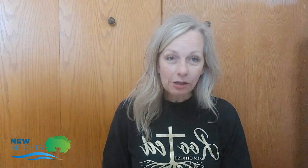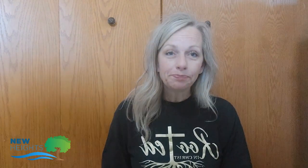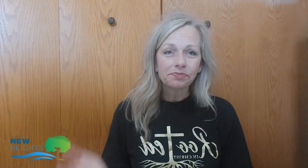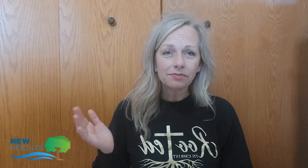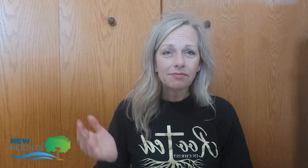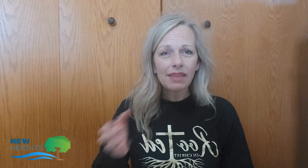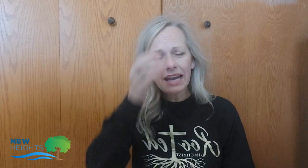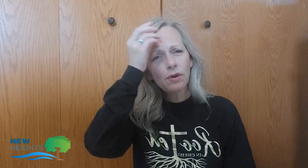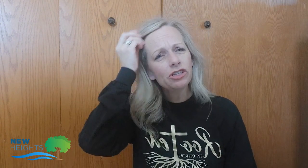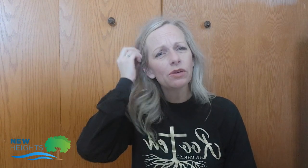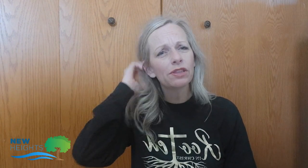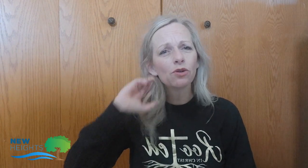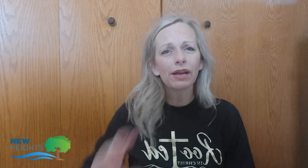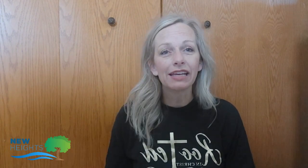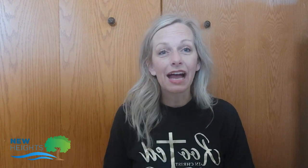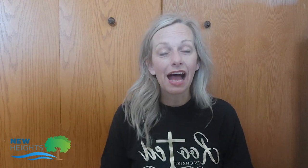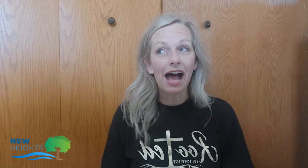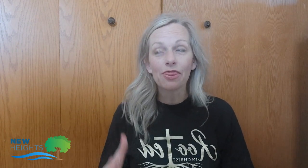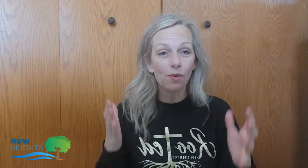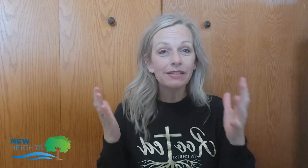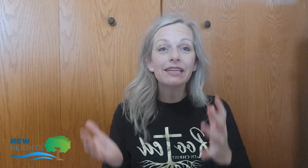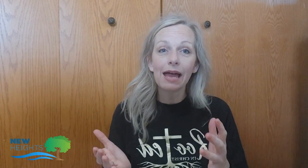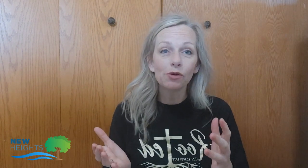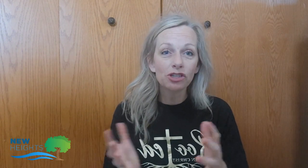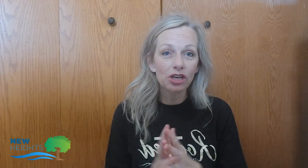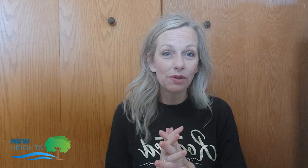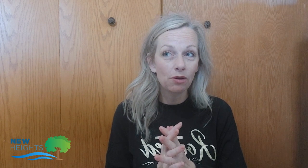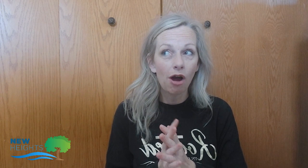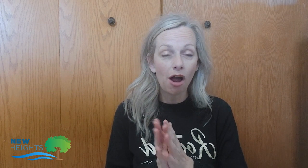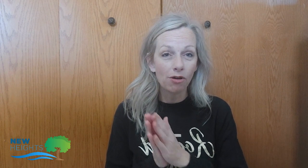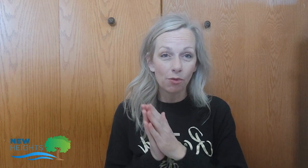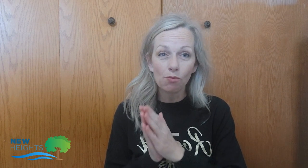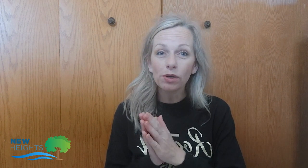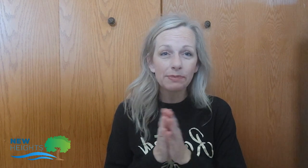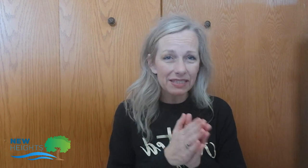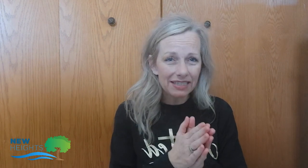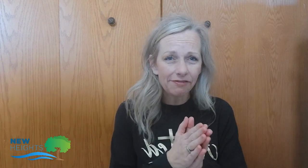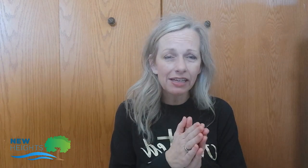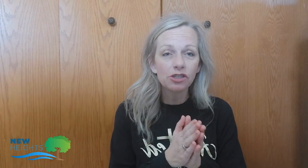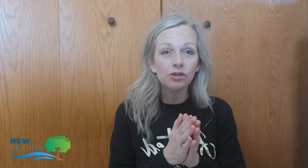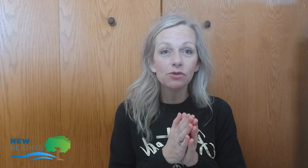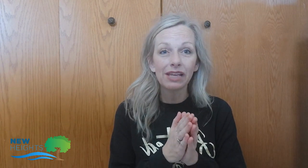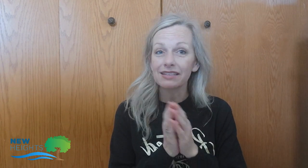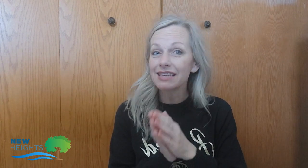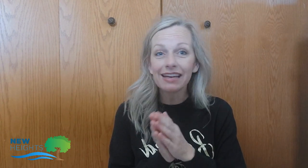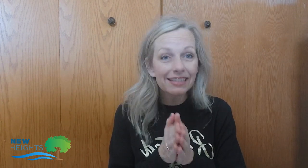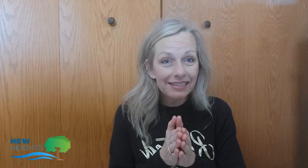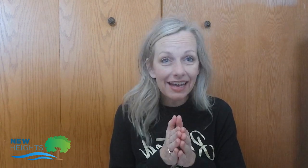So, and I want to share with you quickly, the ones that I'm going to share with you are more specific to like signed